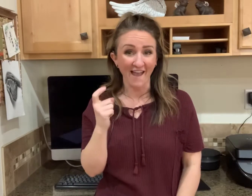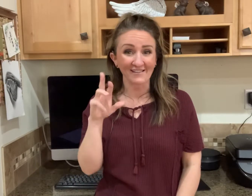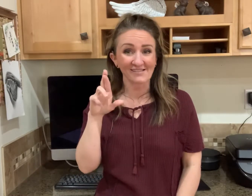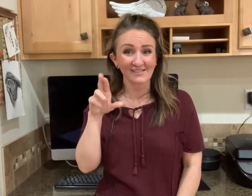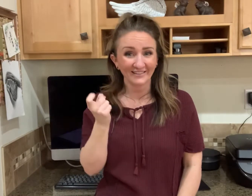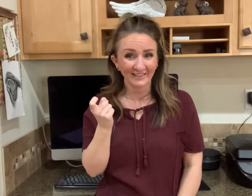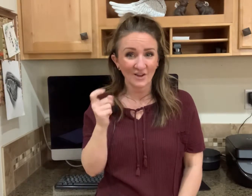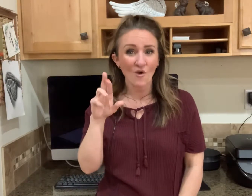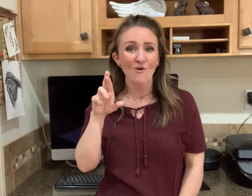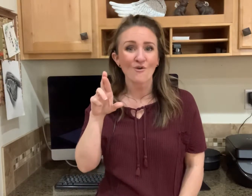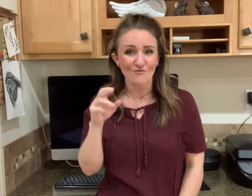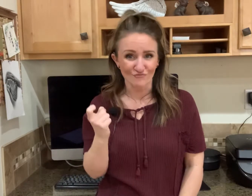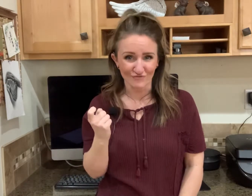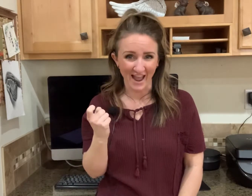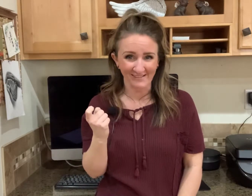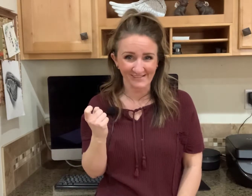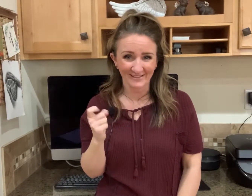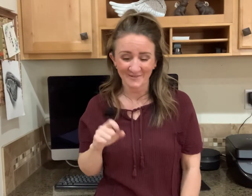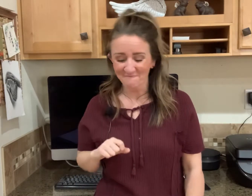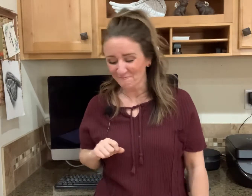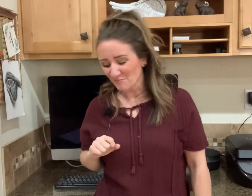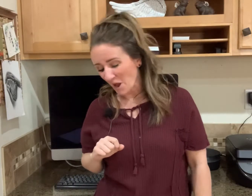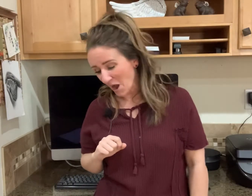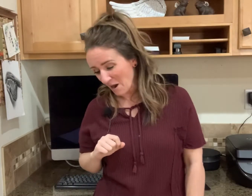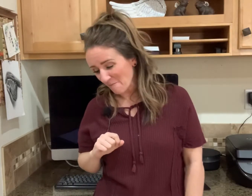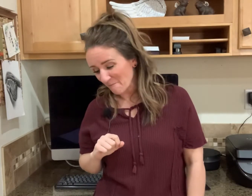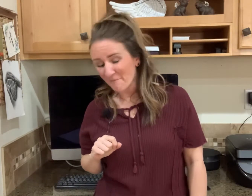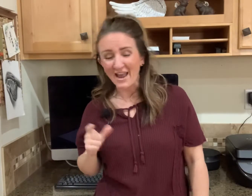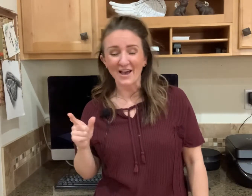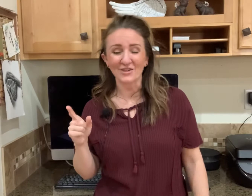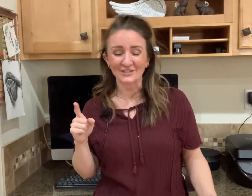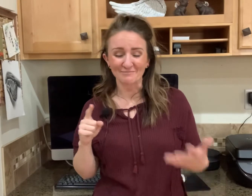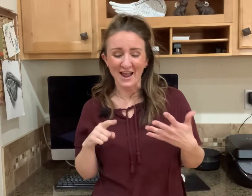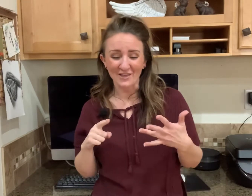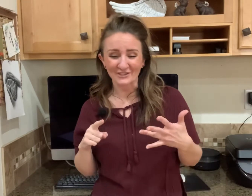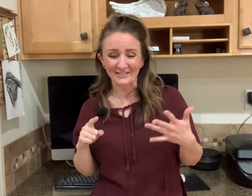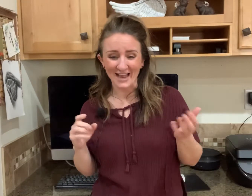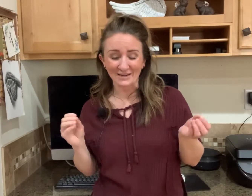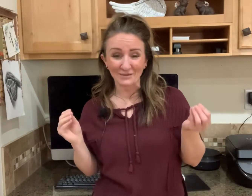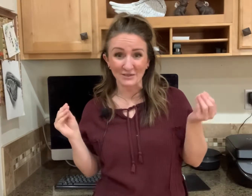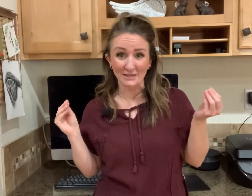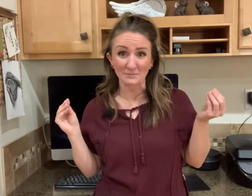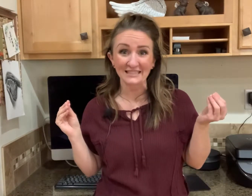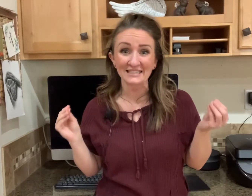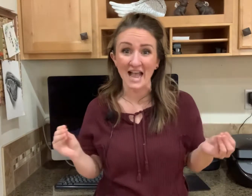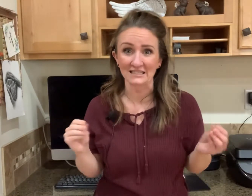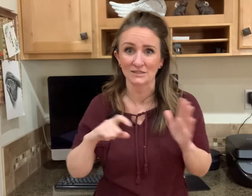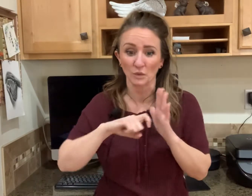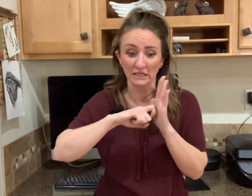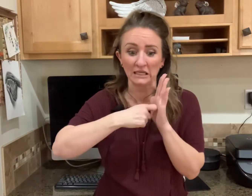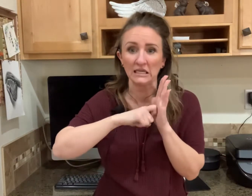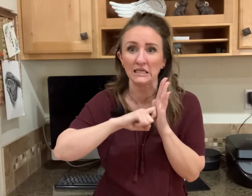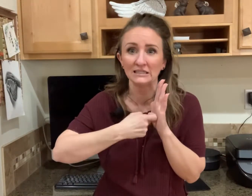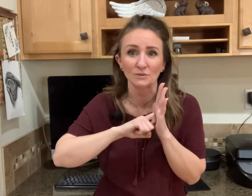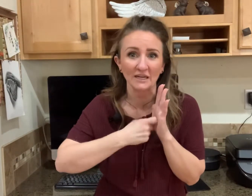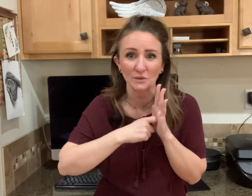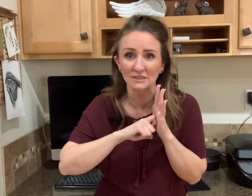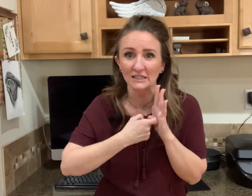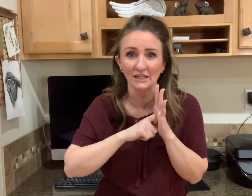RX, Rex. My other son was obsessed with keys when he was little.